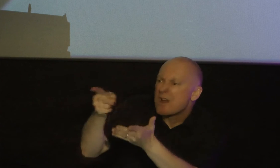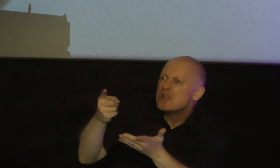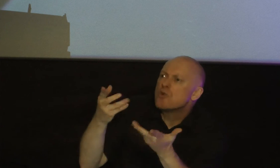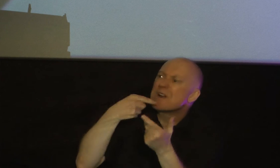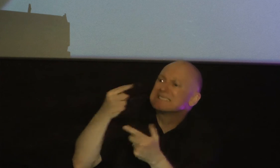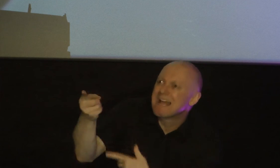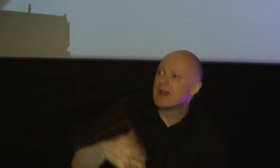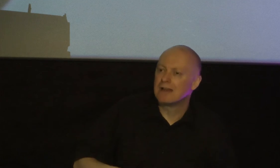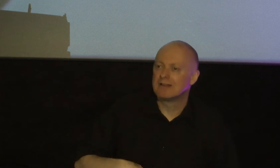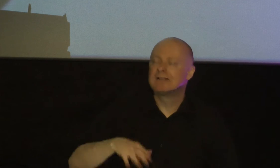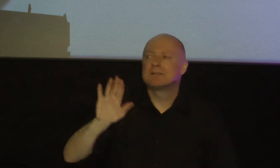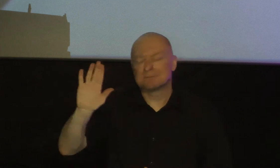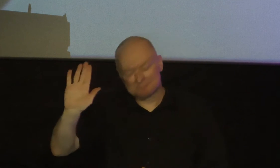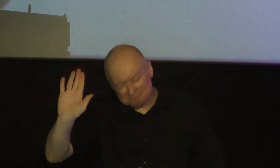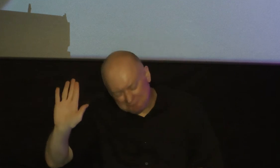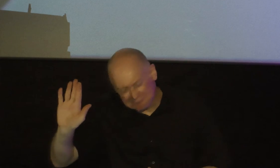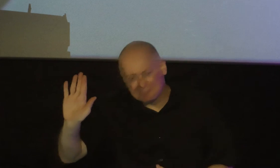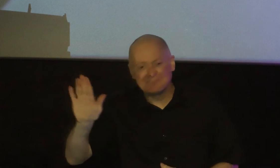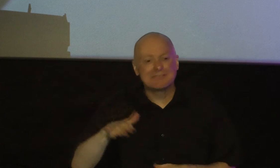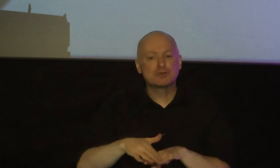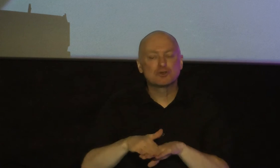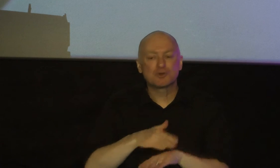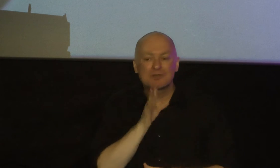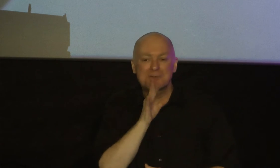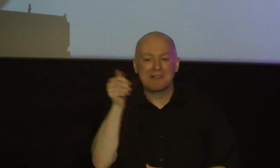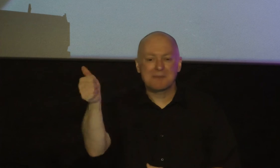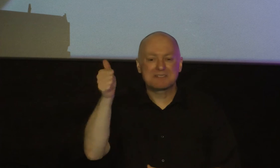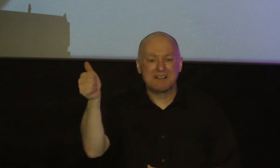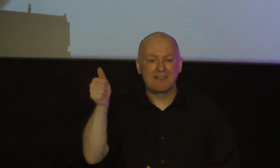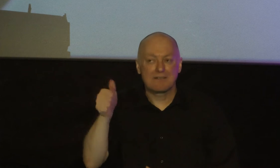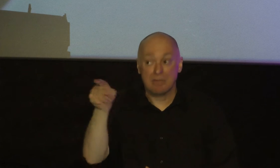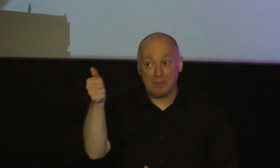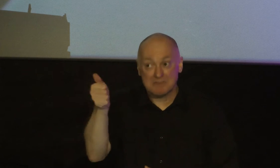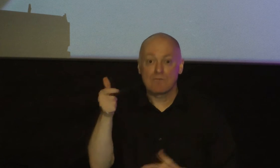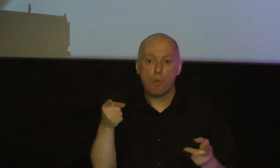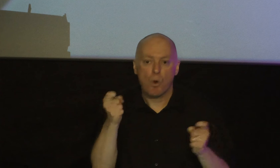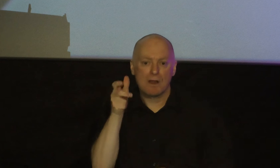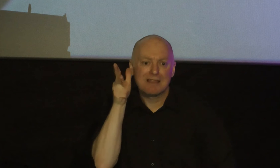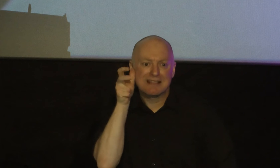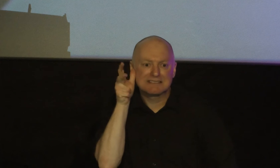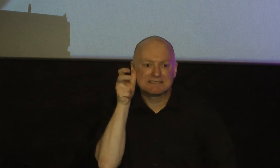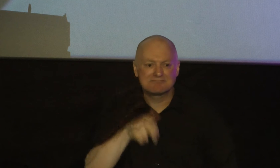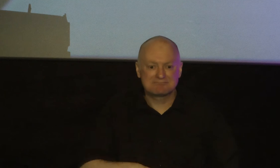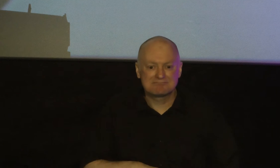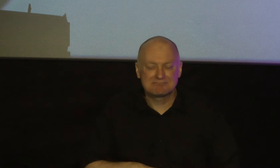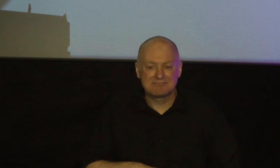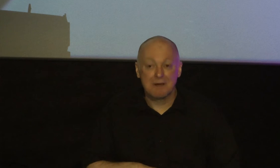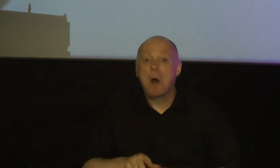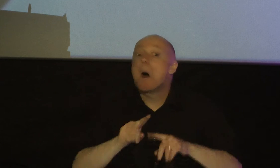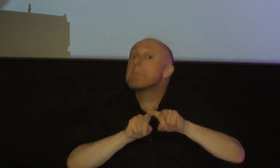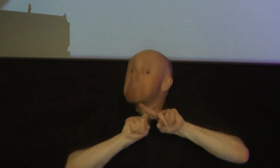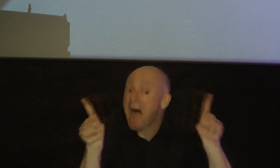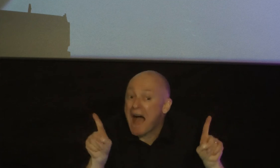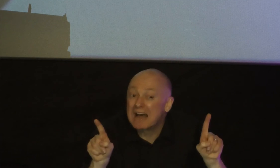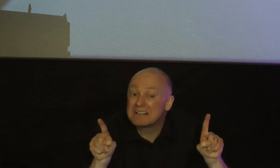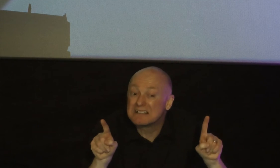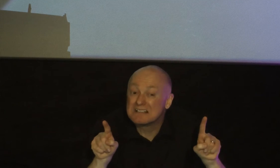they're slow to speak and quick to listen but show me an impulsive believer